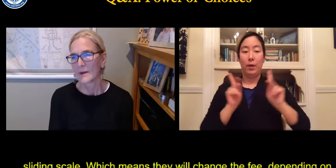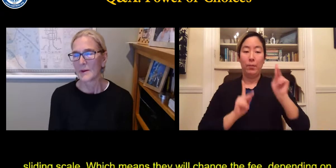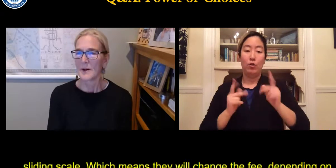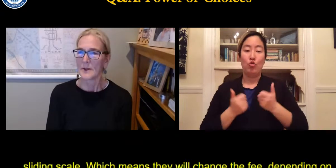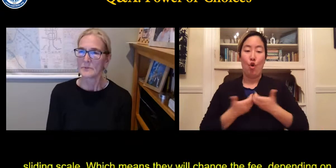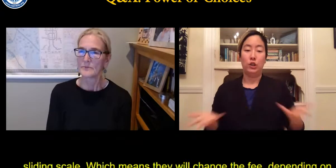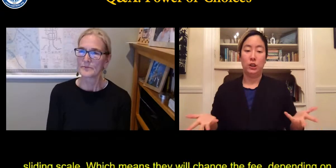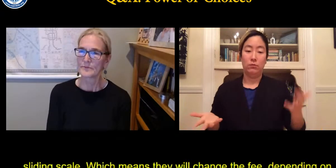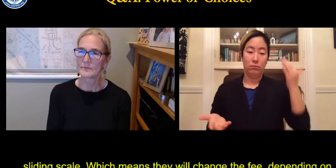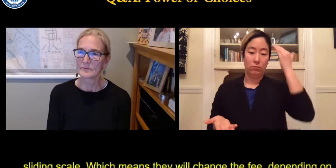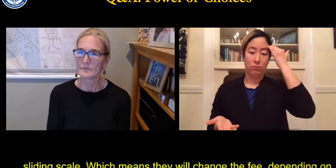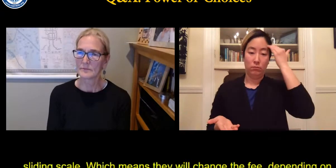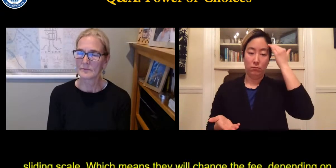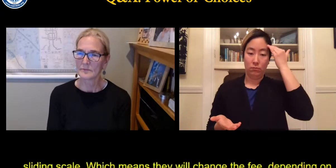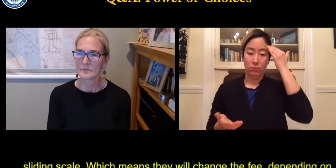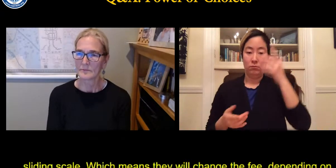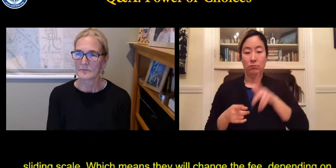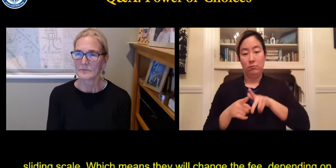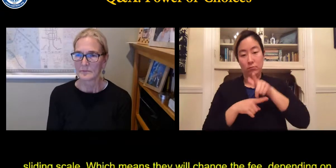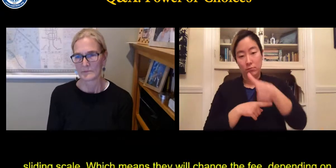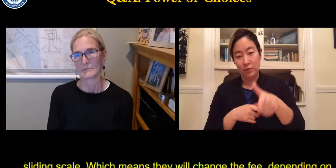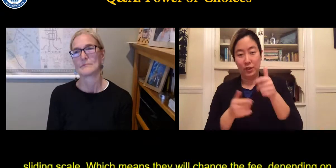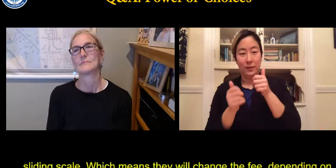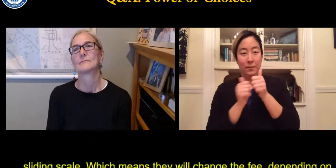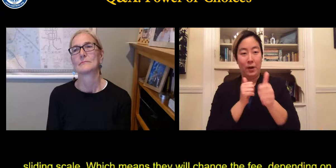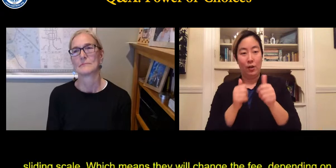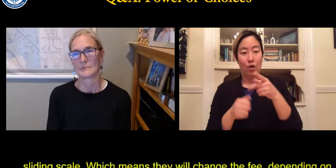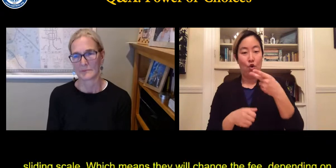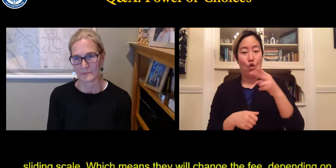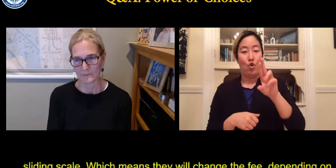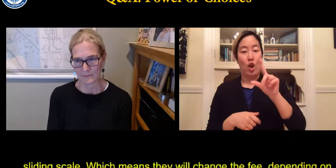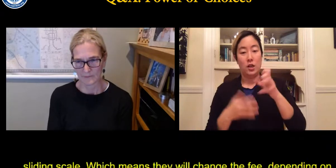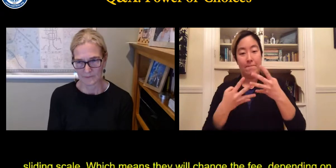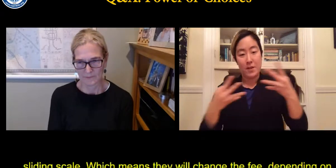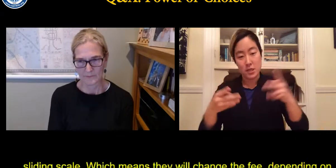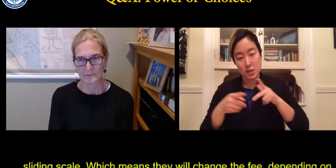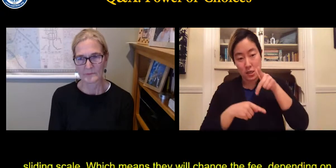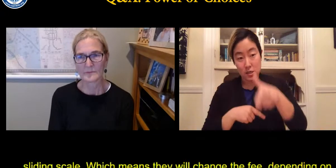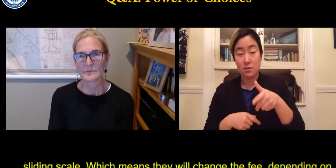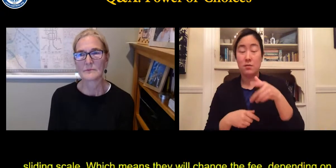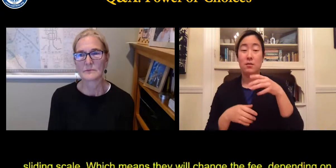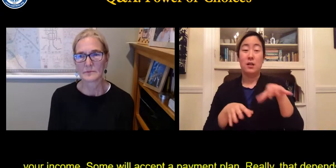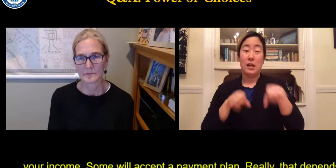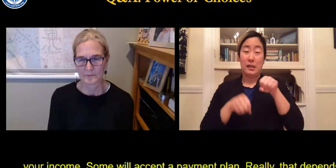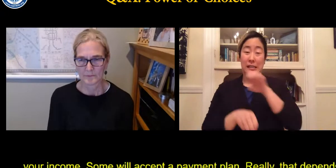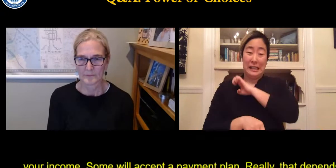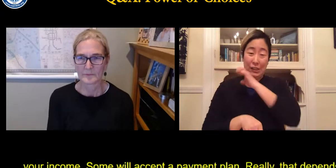and battle with them to add that service provider to their list.